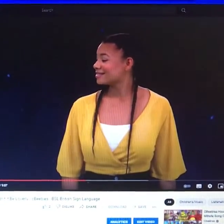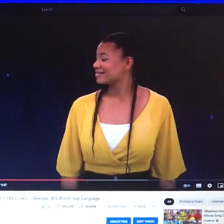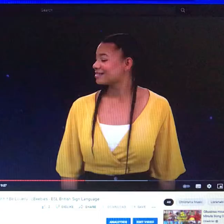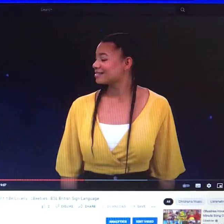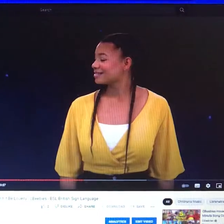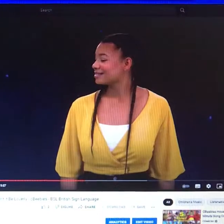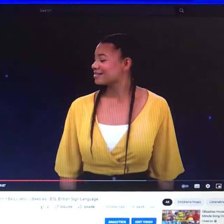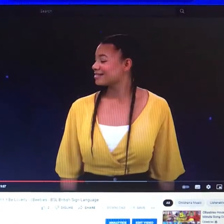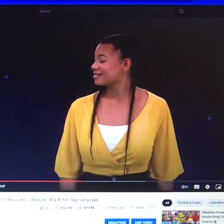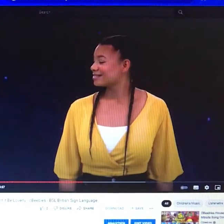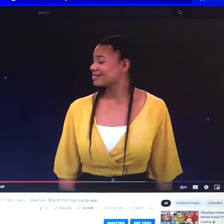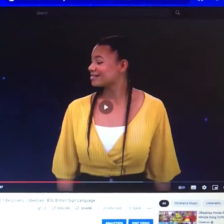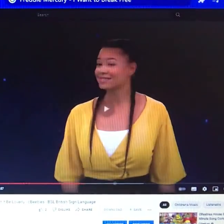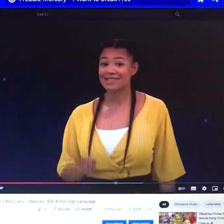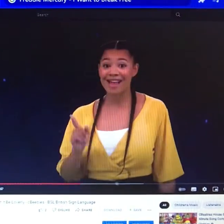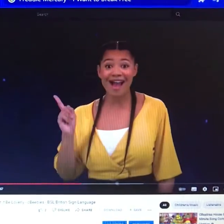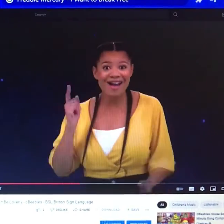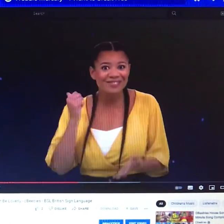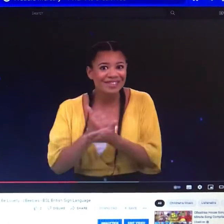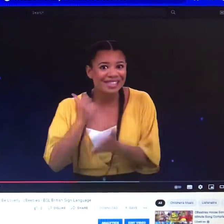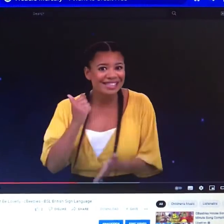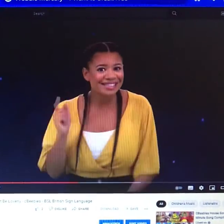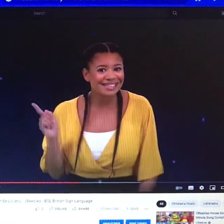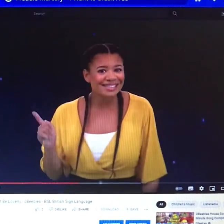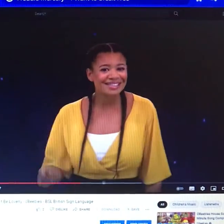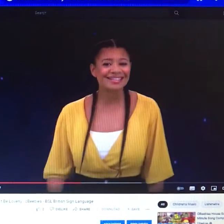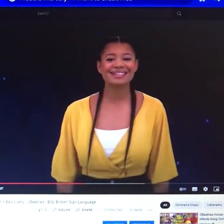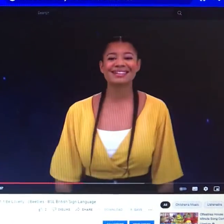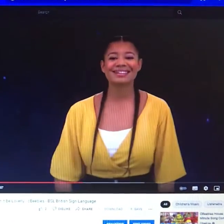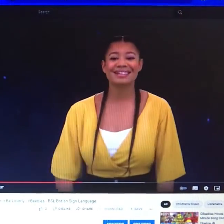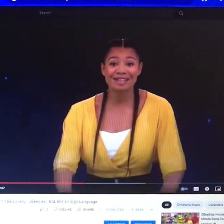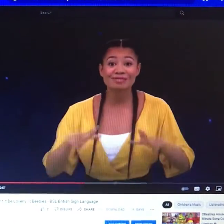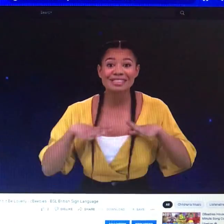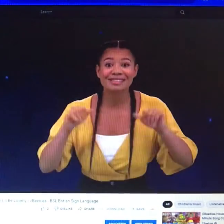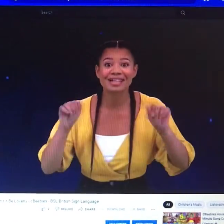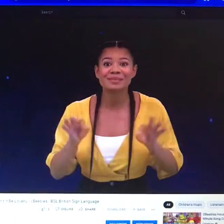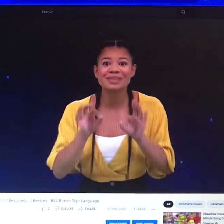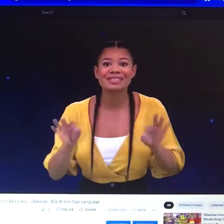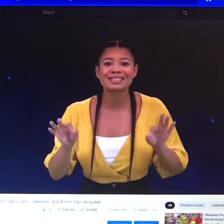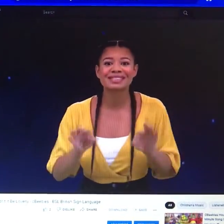That's fantastic. You ready to start the music?